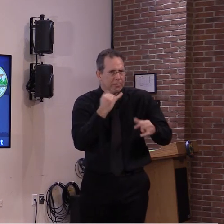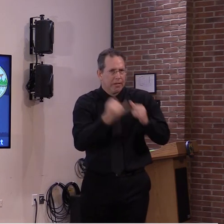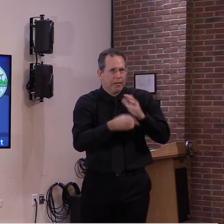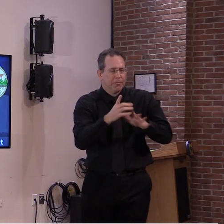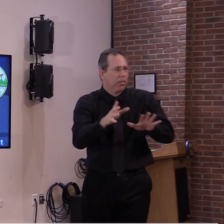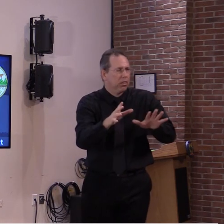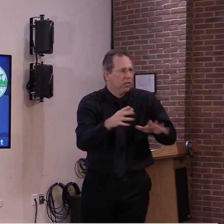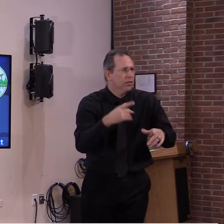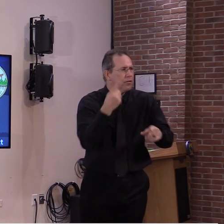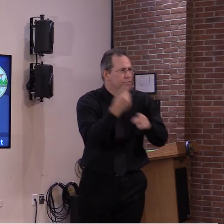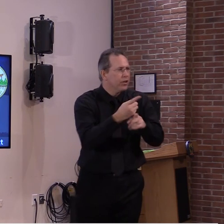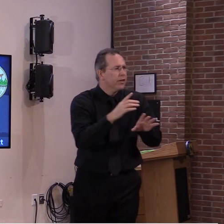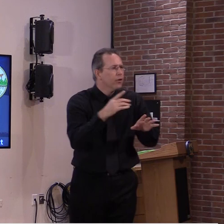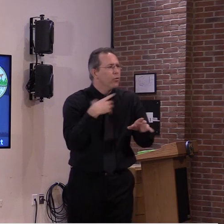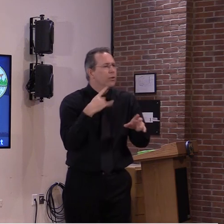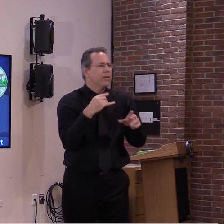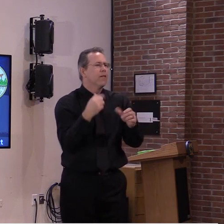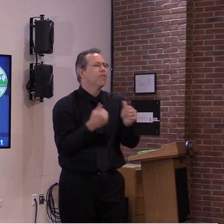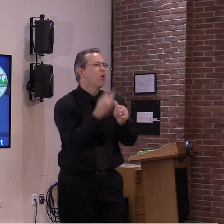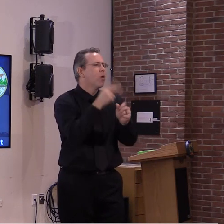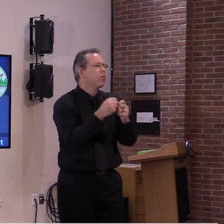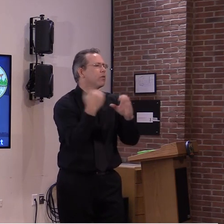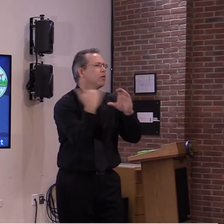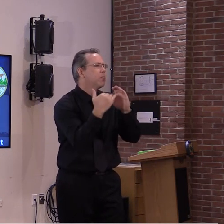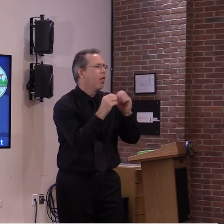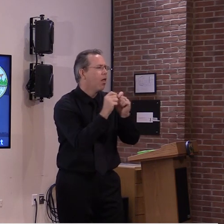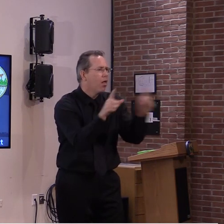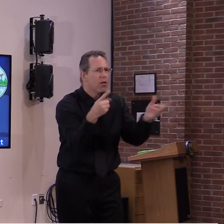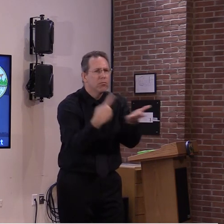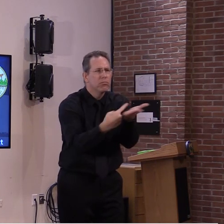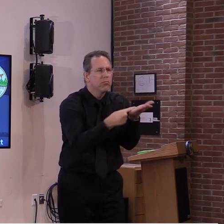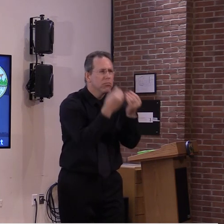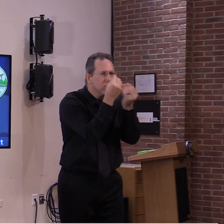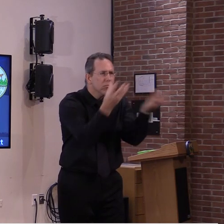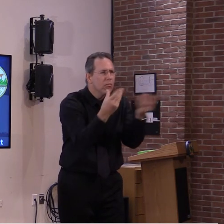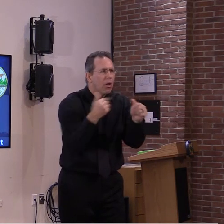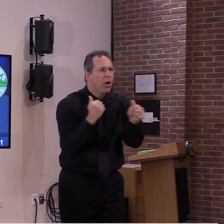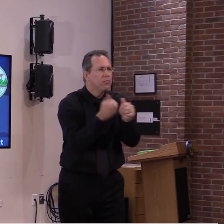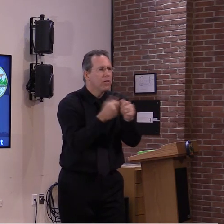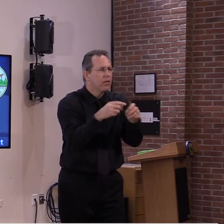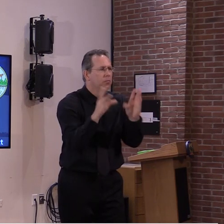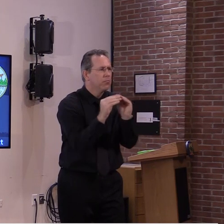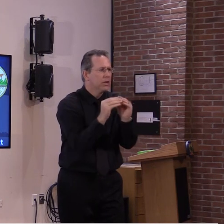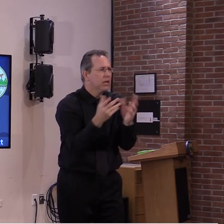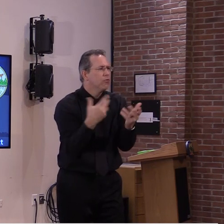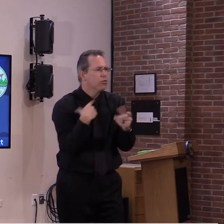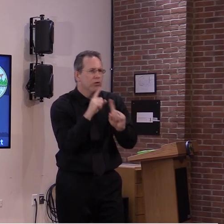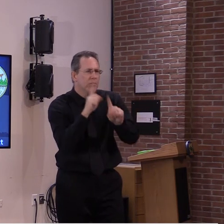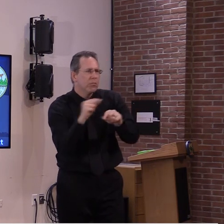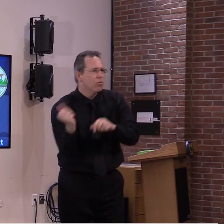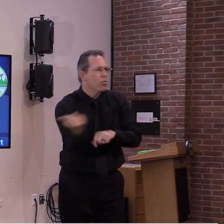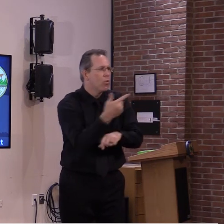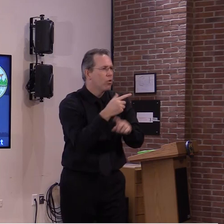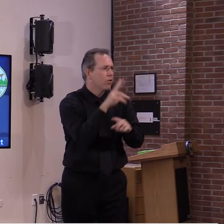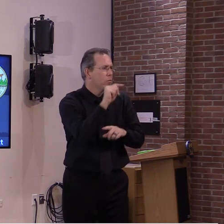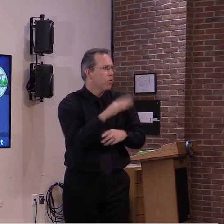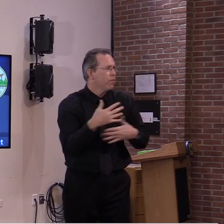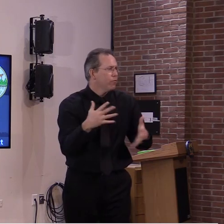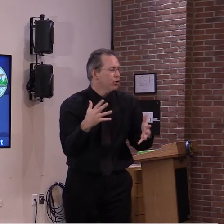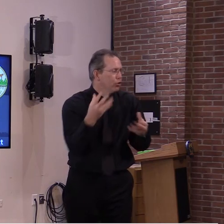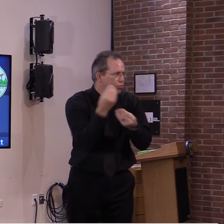with an email to all the agency heads of first responder organizations statewide. So they all should be in the loop